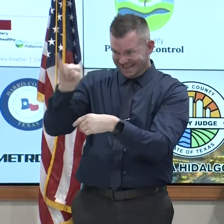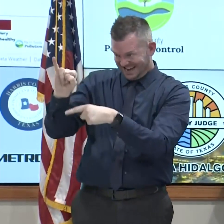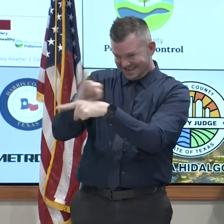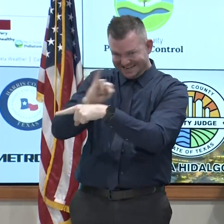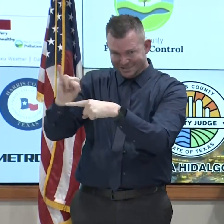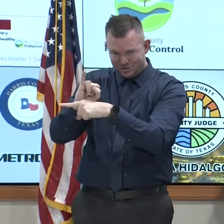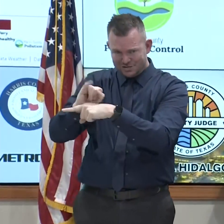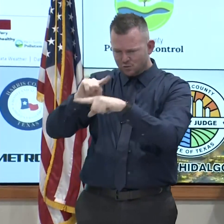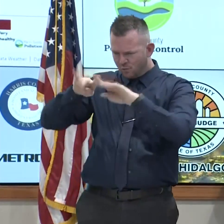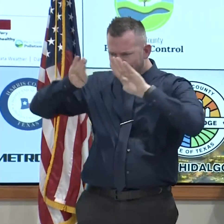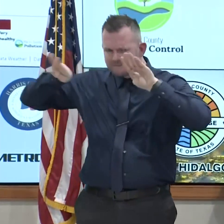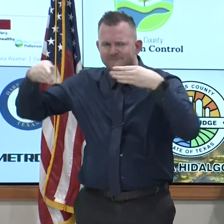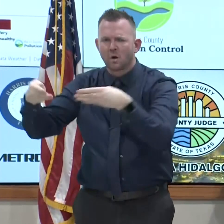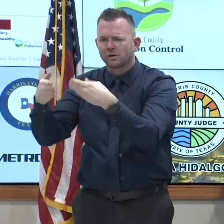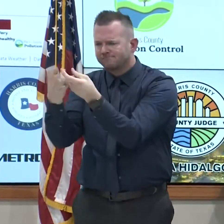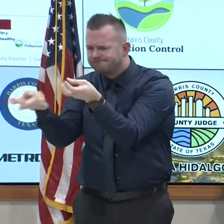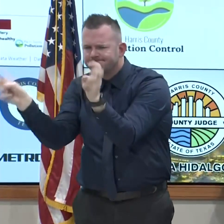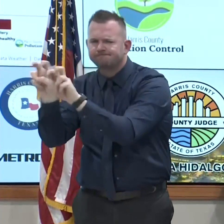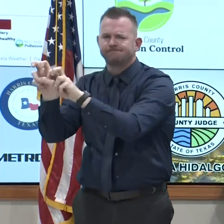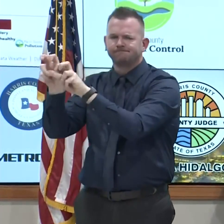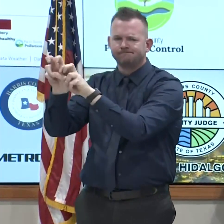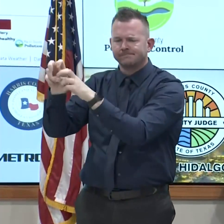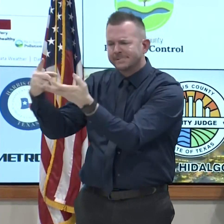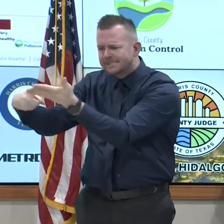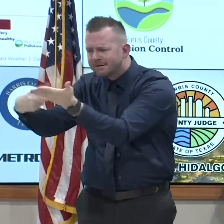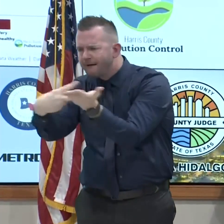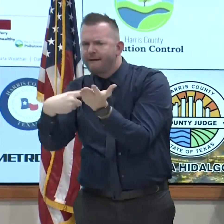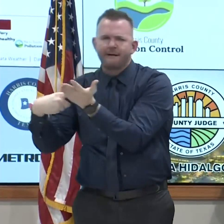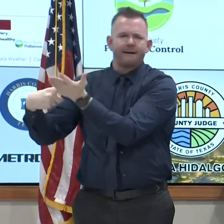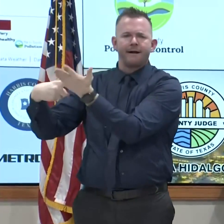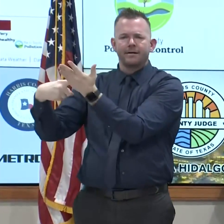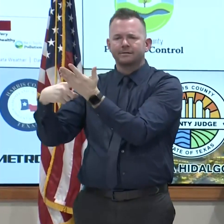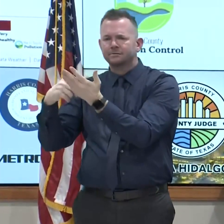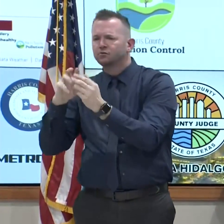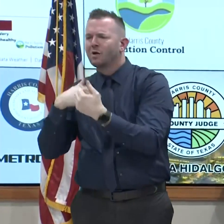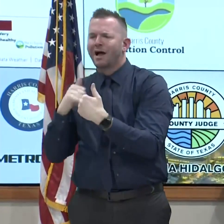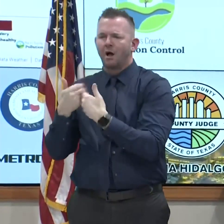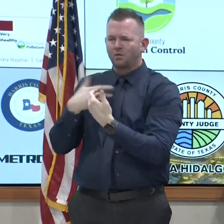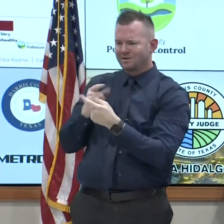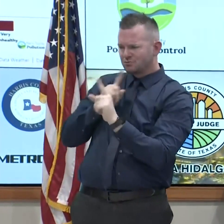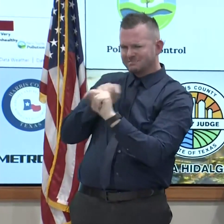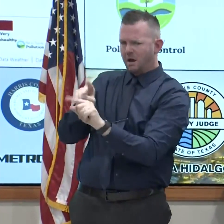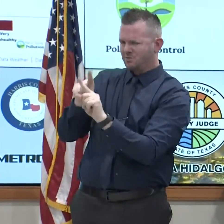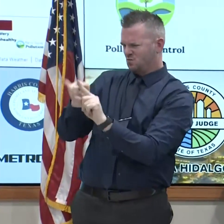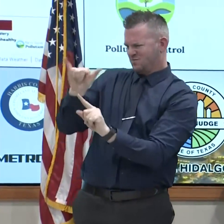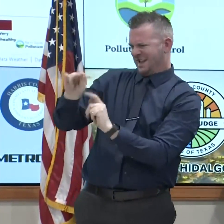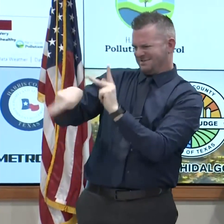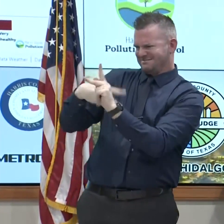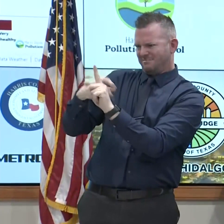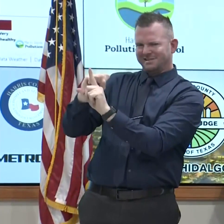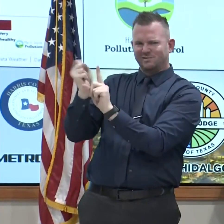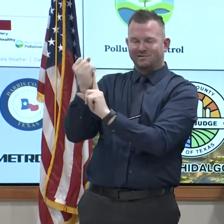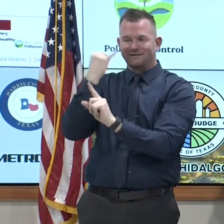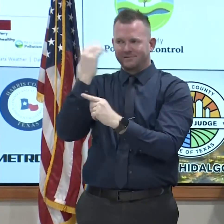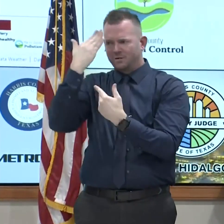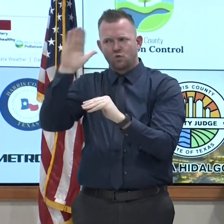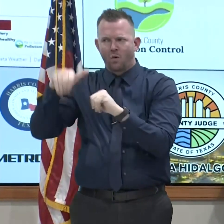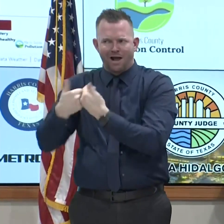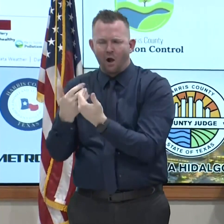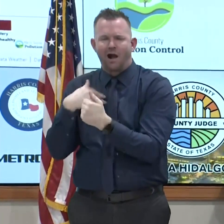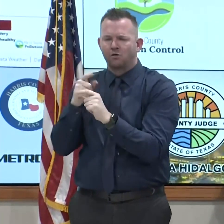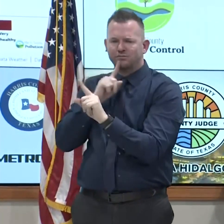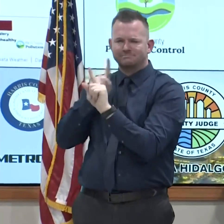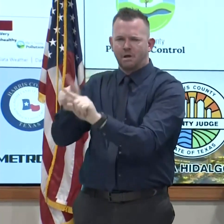to protect the community, but we want to respond and help their workers. How can we share that information amongst our other first